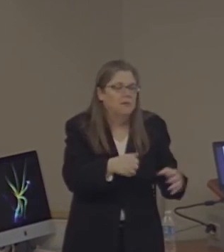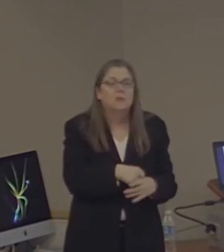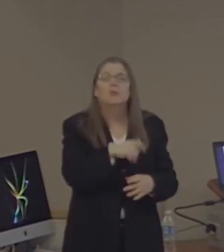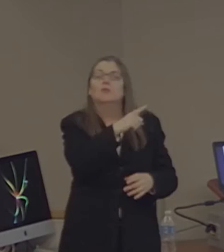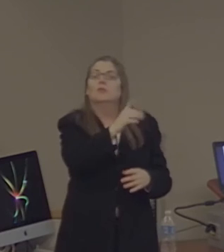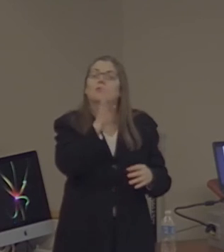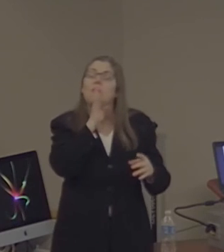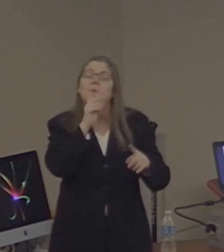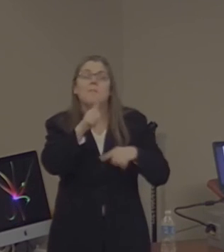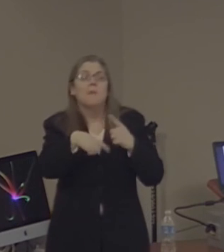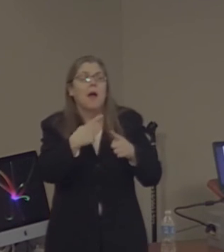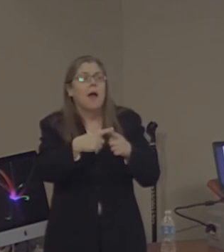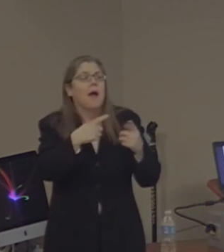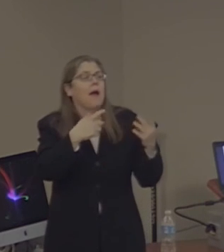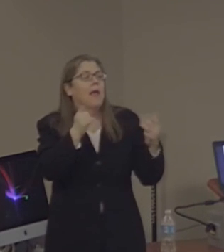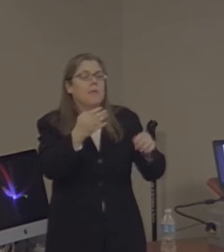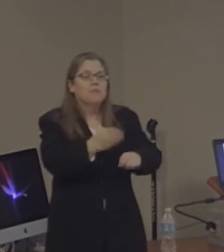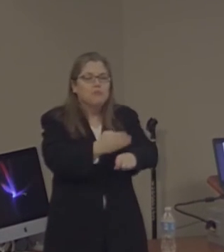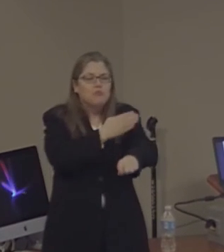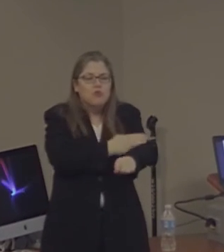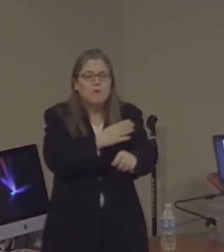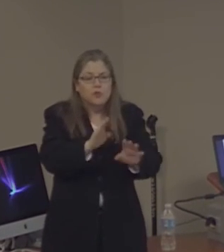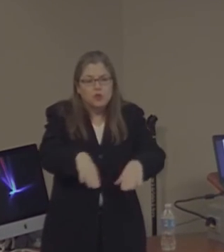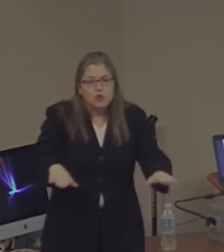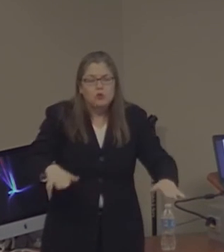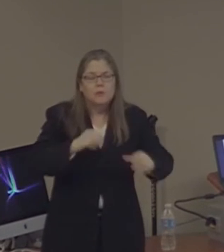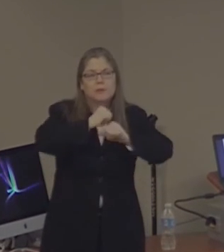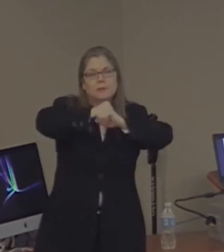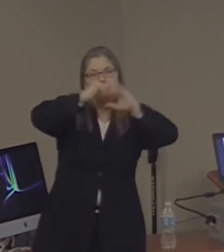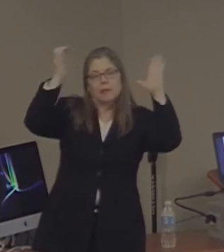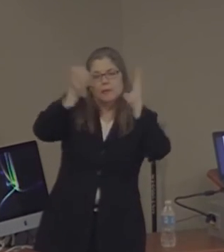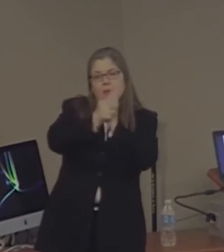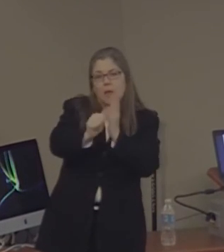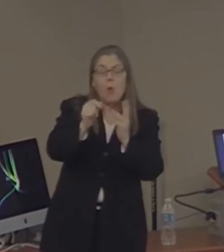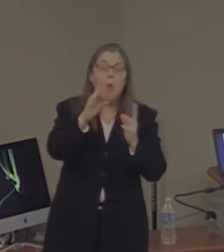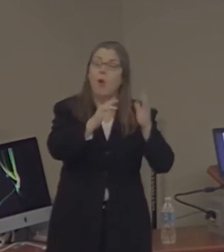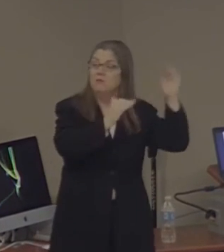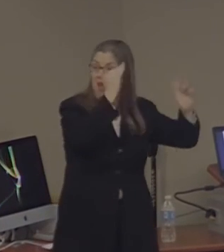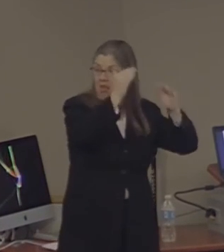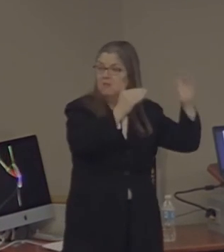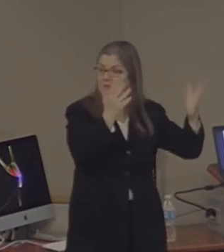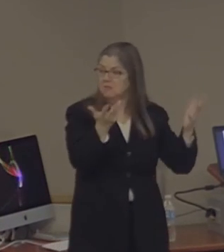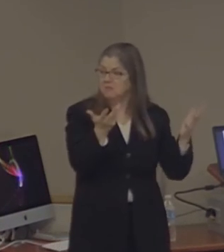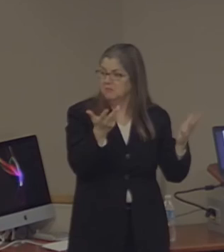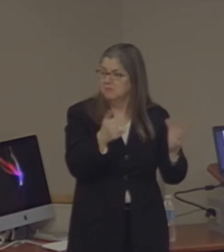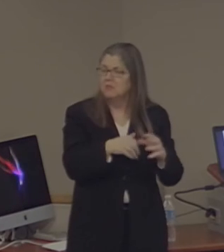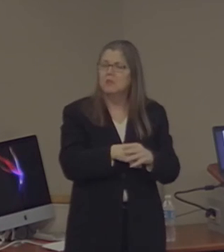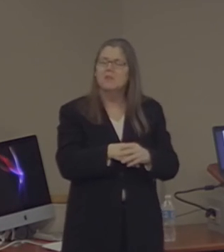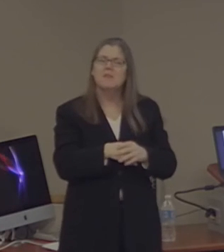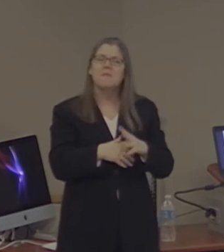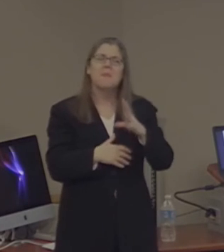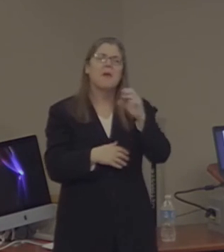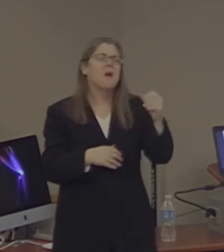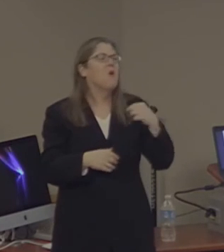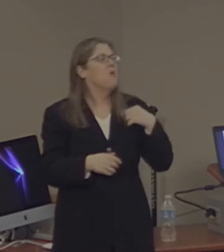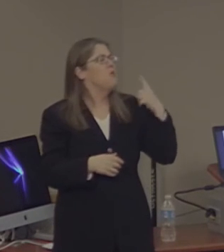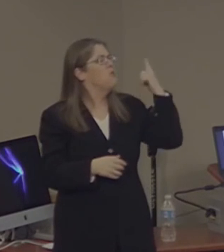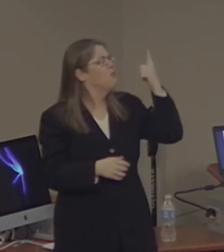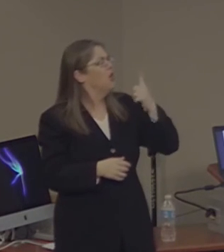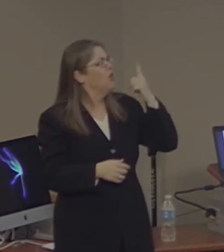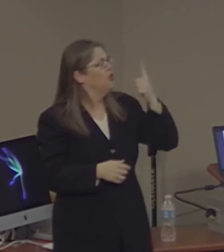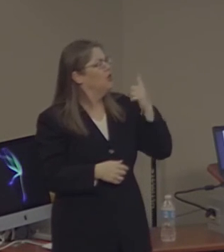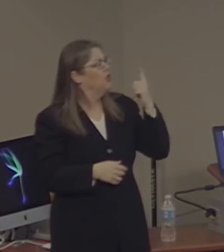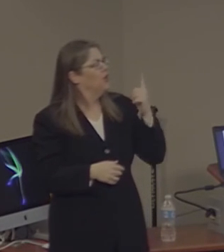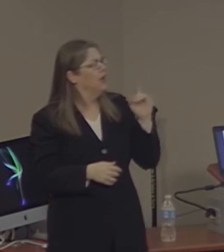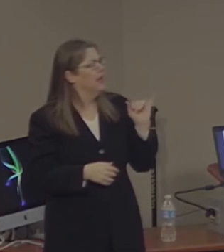talked about improving the spatial skills of children or of adults, and I wondered whether